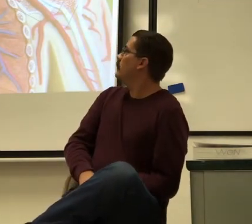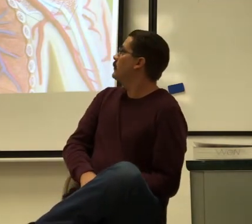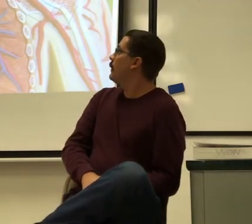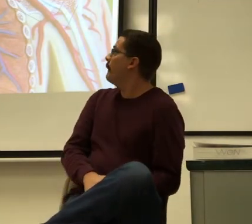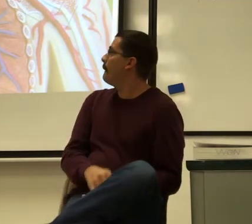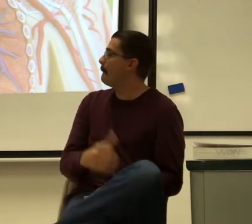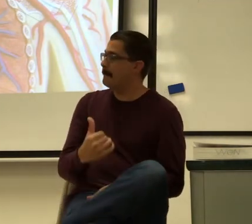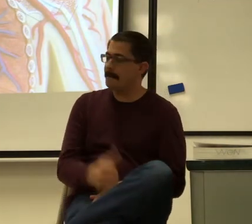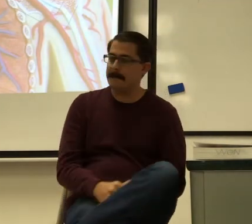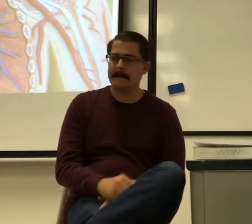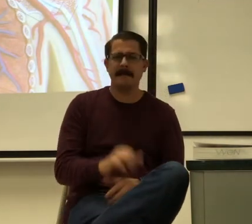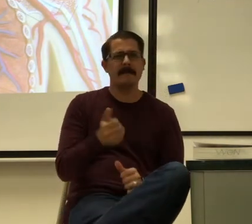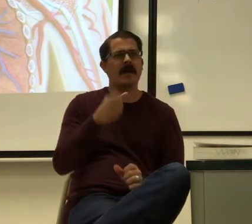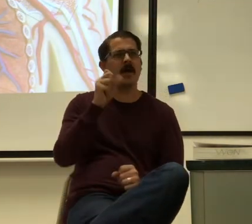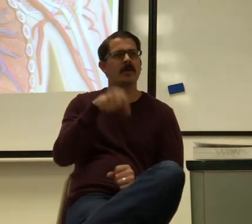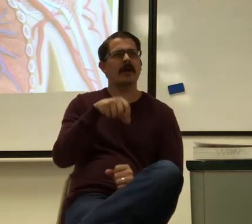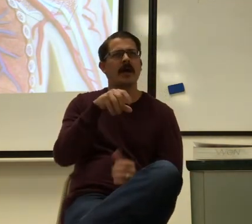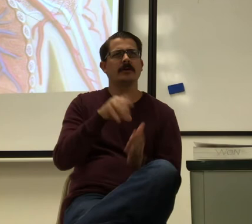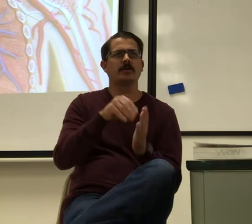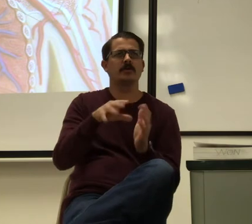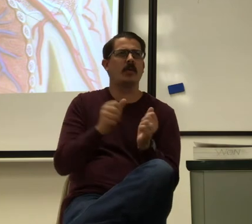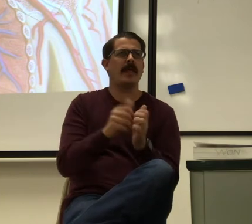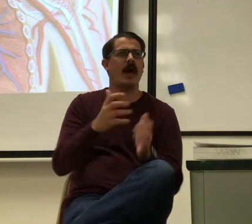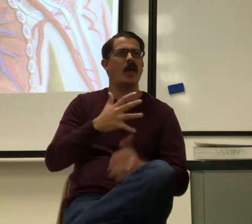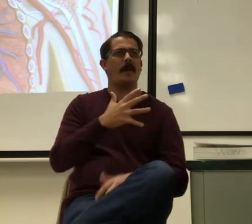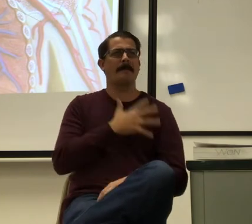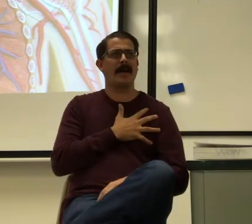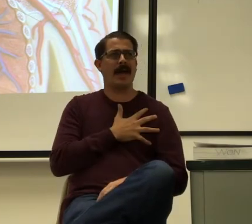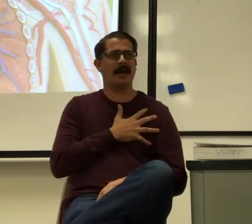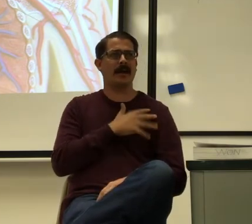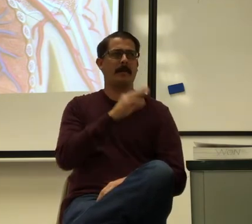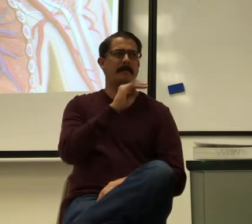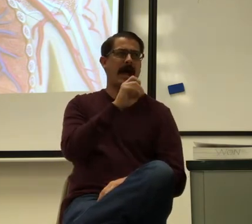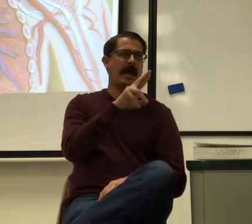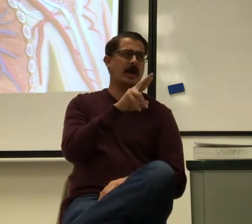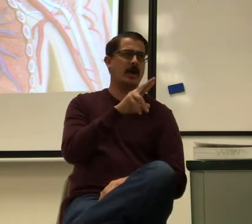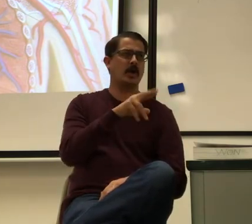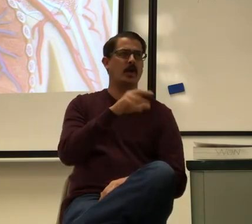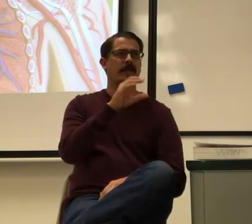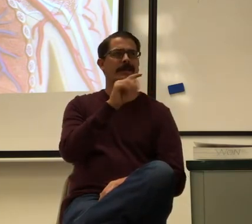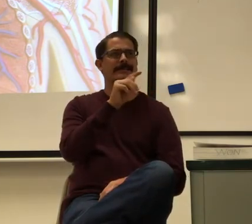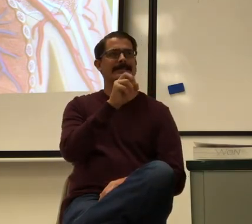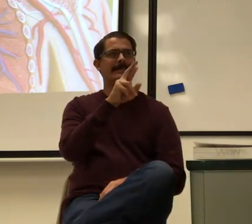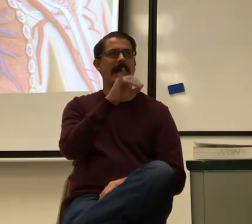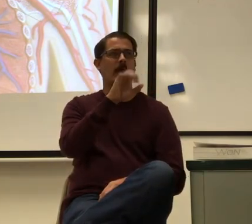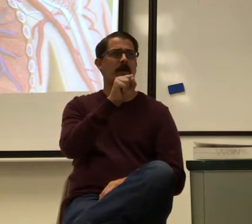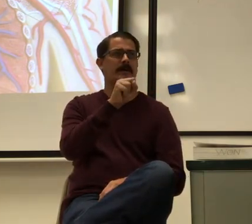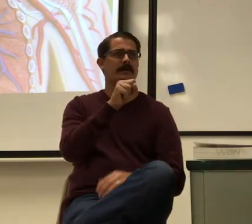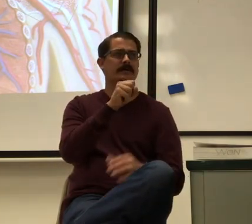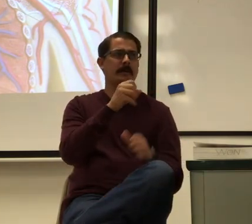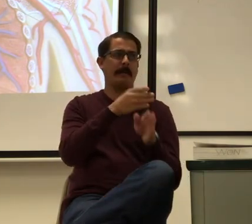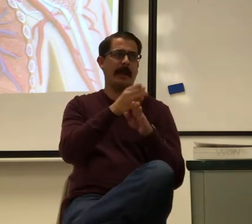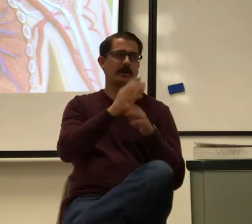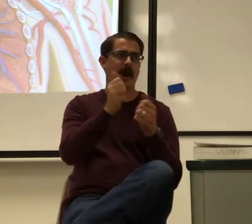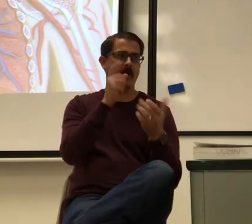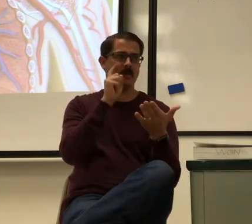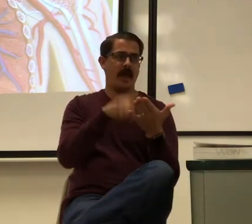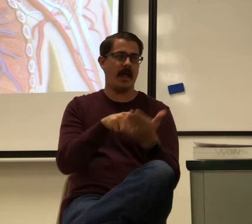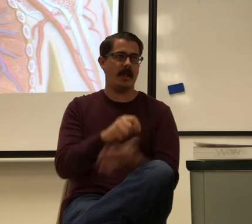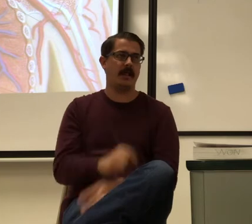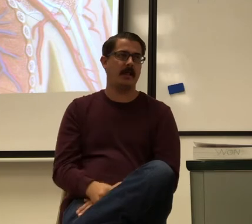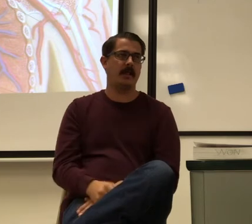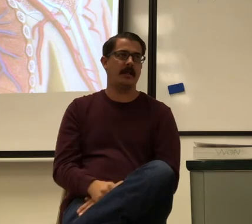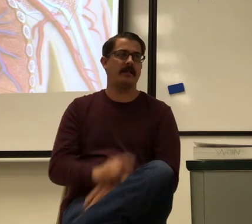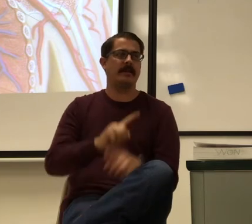I thought, well, how can students without the pec minor or the teres major, how can you tell